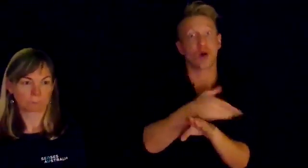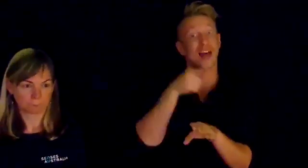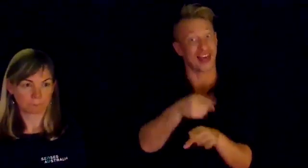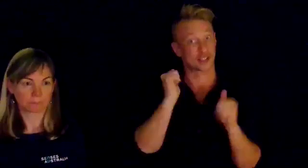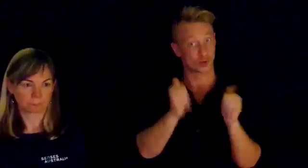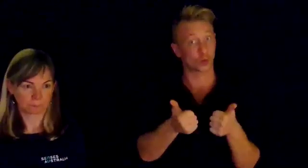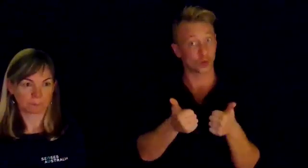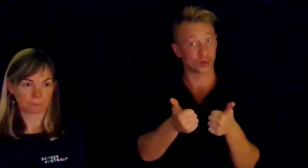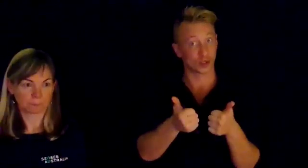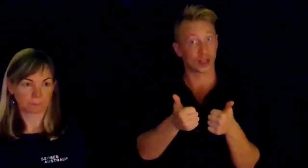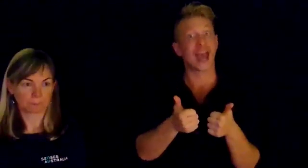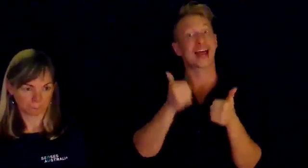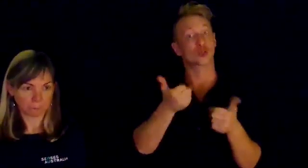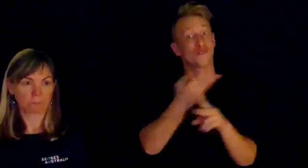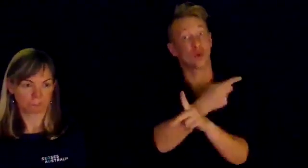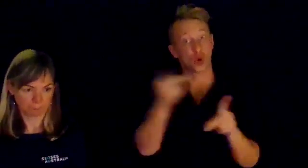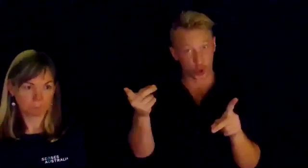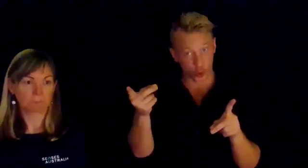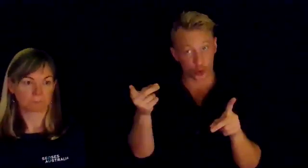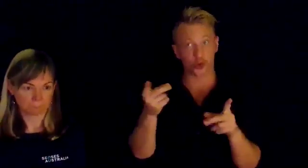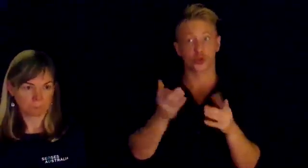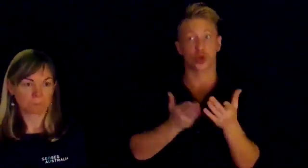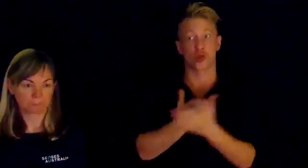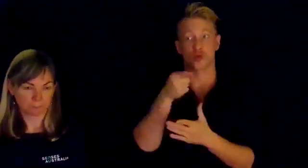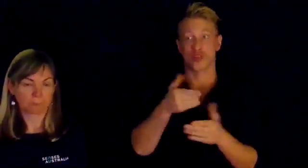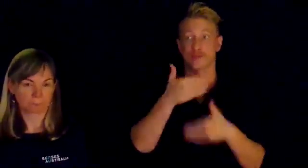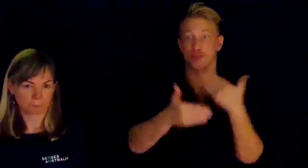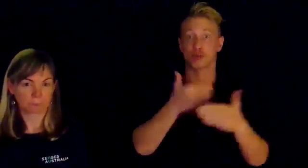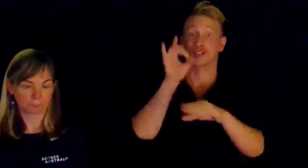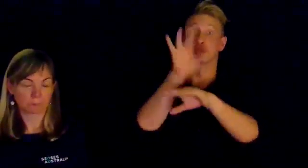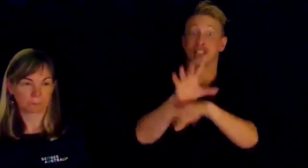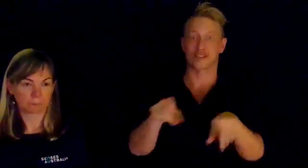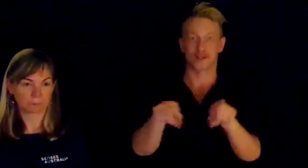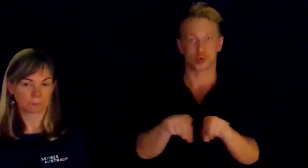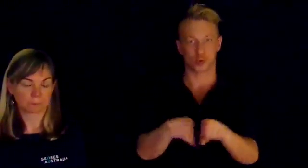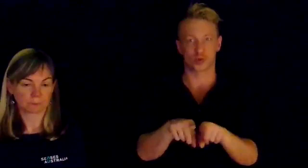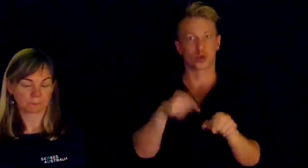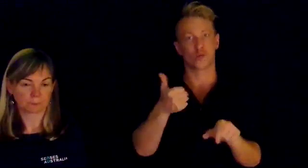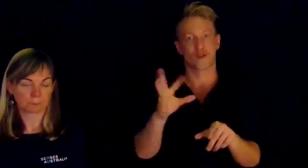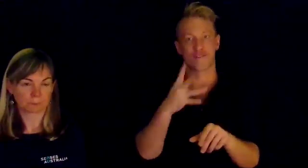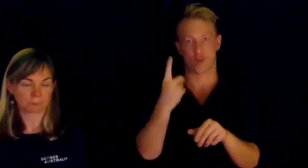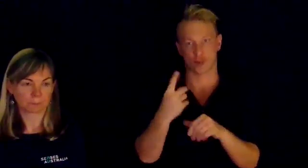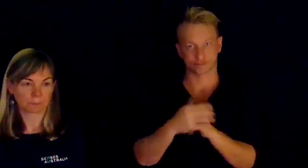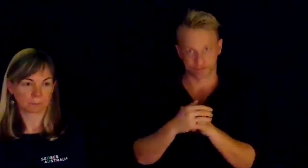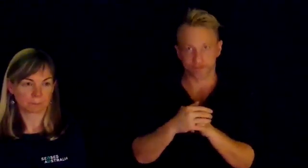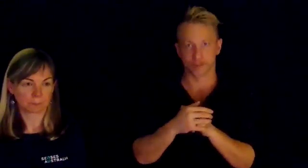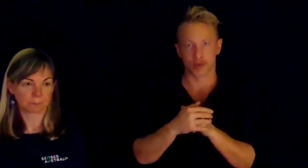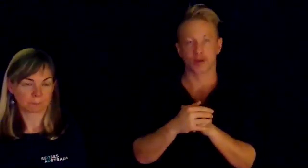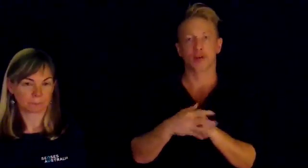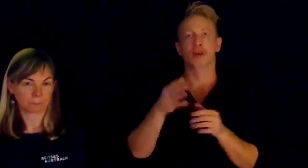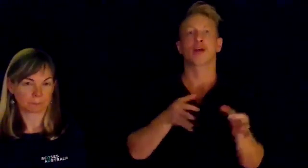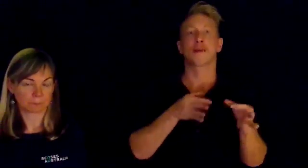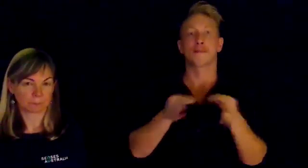go through that process as well, as everyone else has said. There is a planning tool that